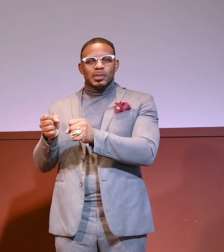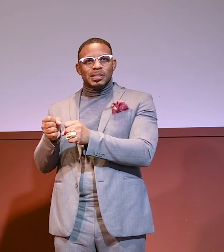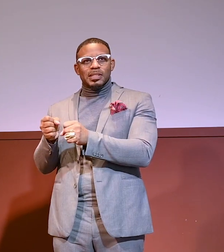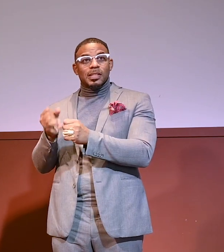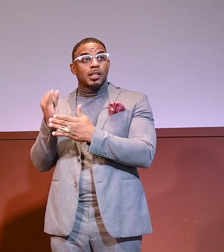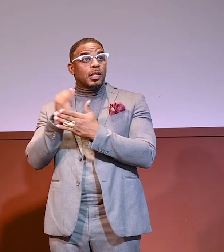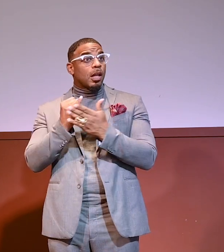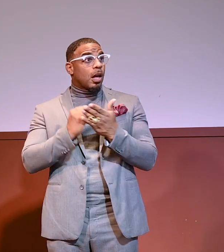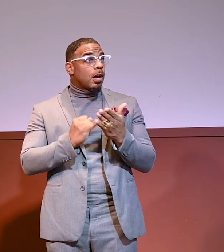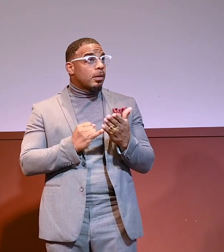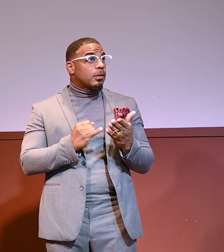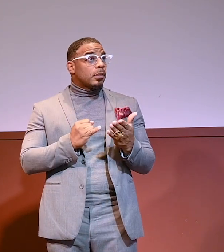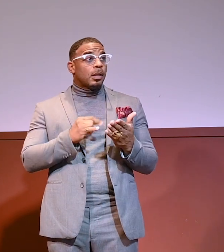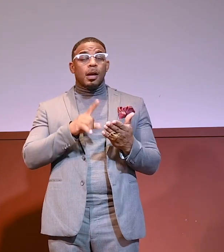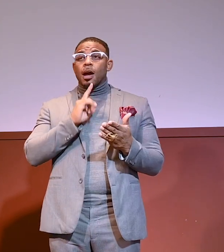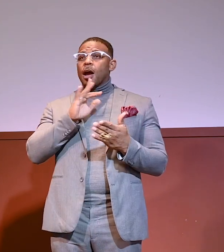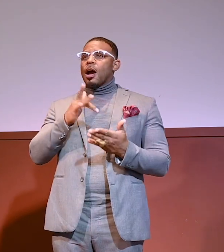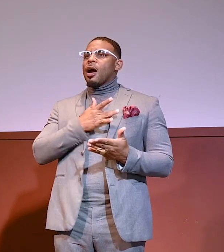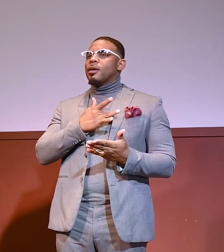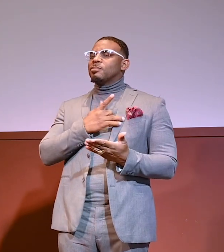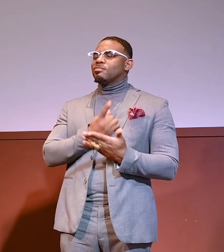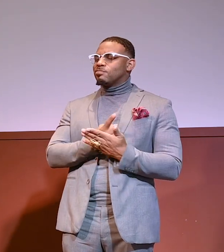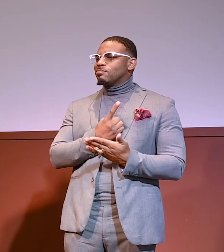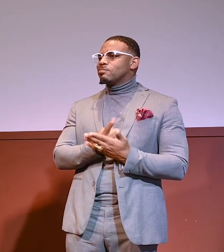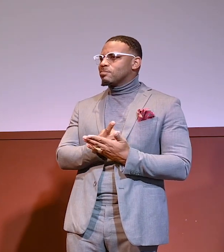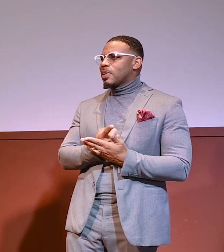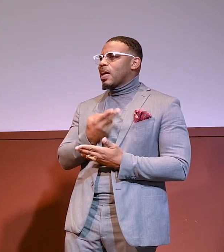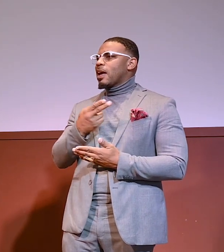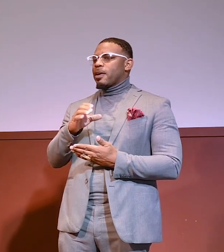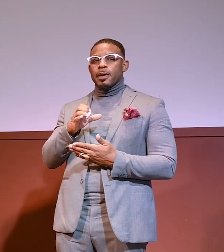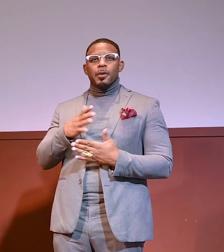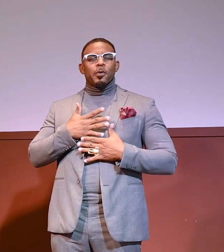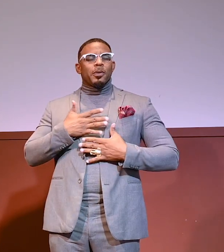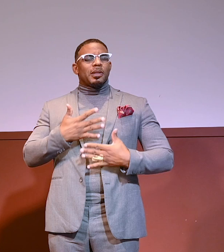the arts are the heartbeat of Howard County,